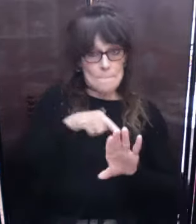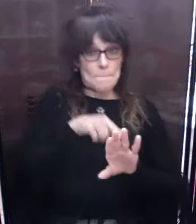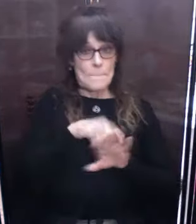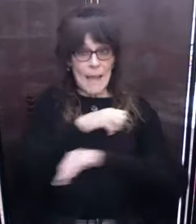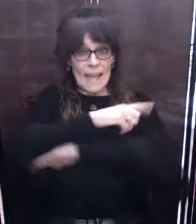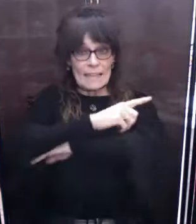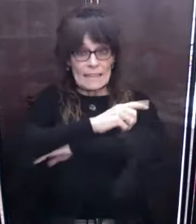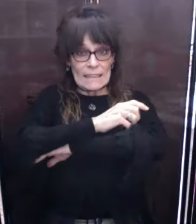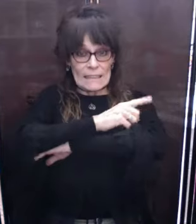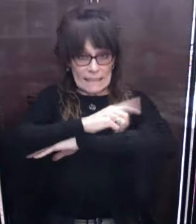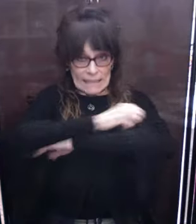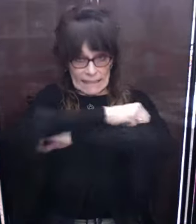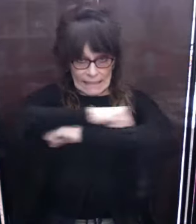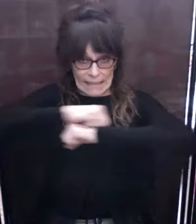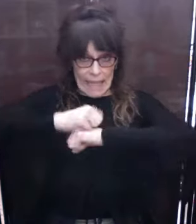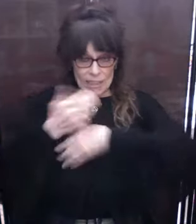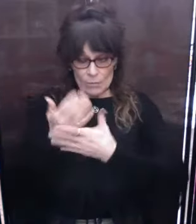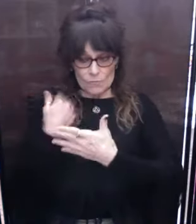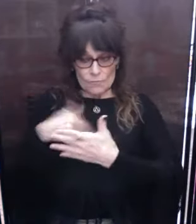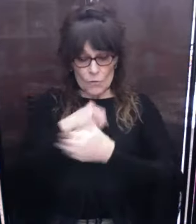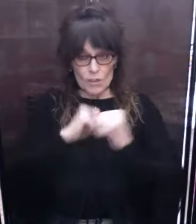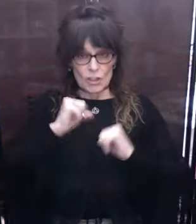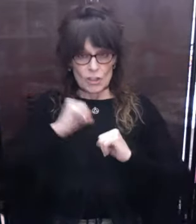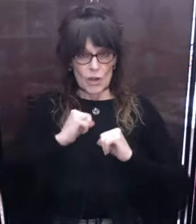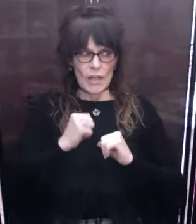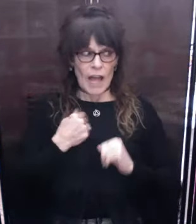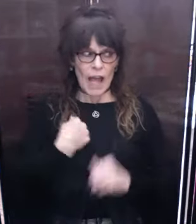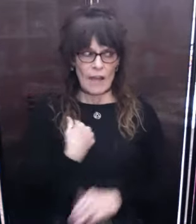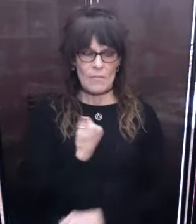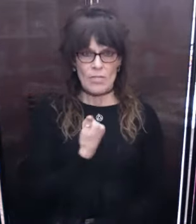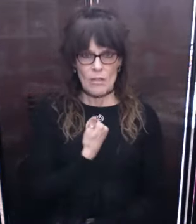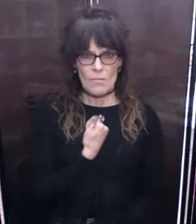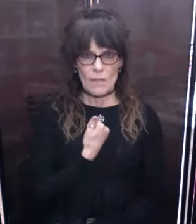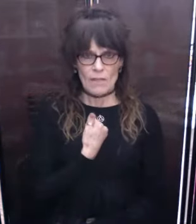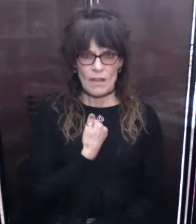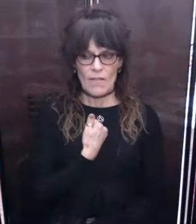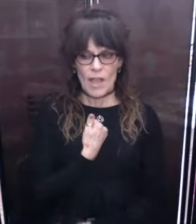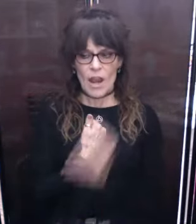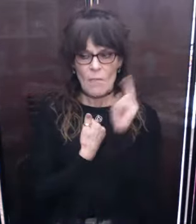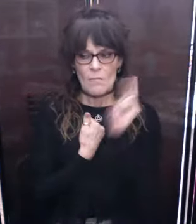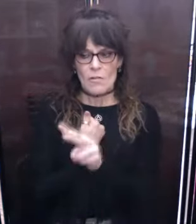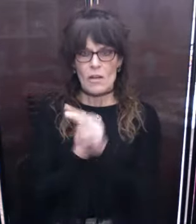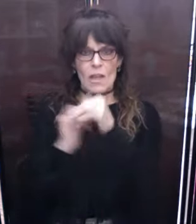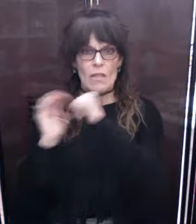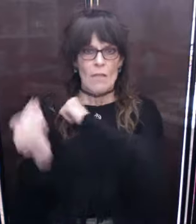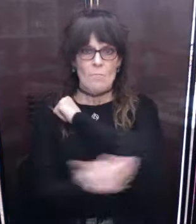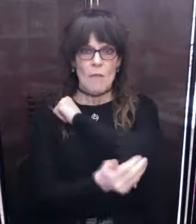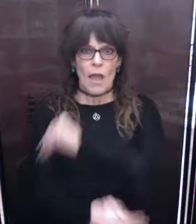started. And I'm there in that dressing room alone, and I'm looking at that bag, and I'm